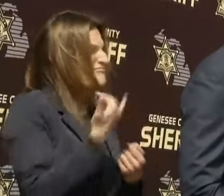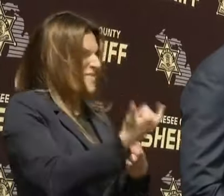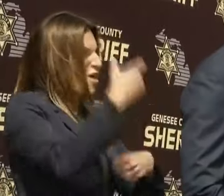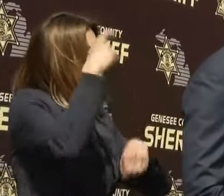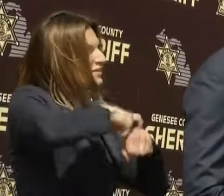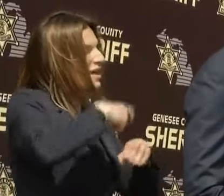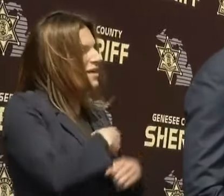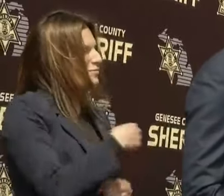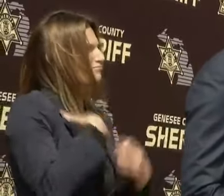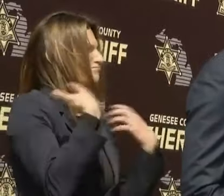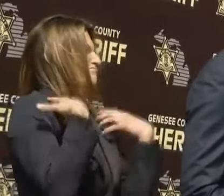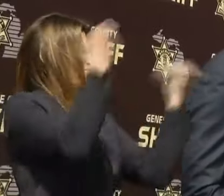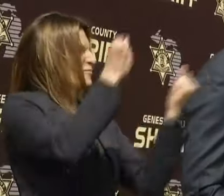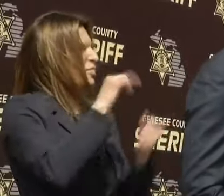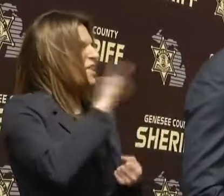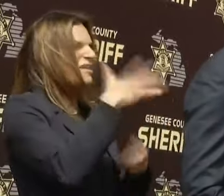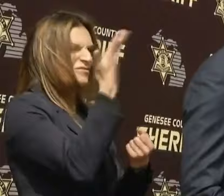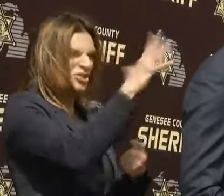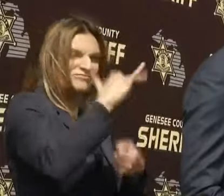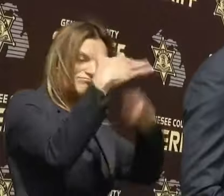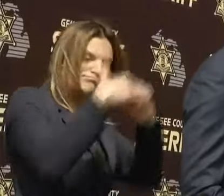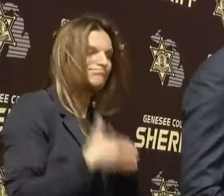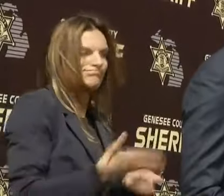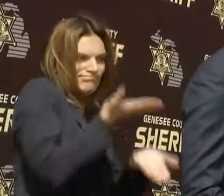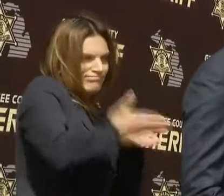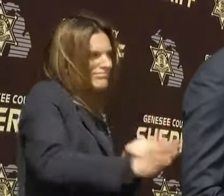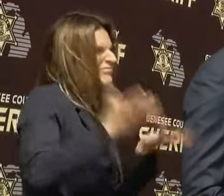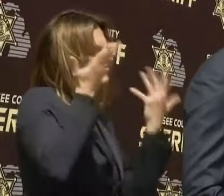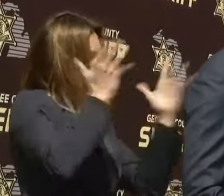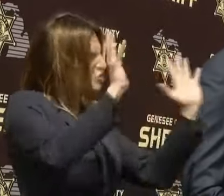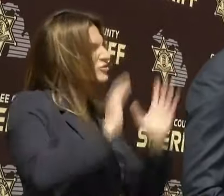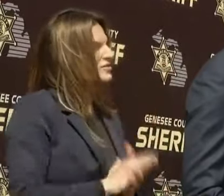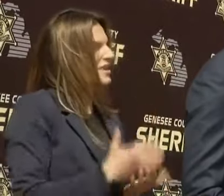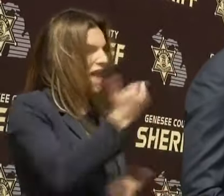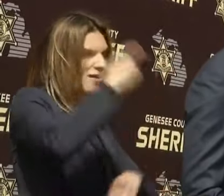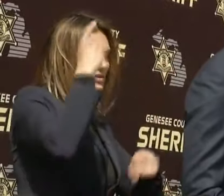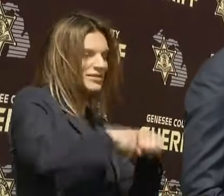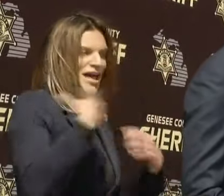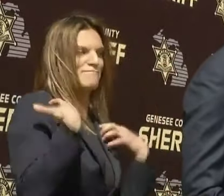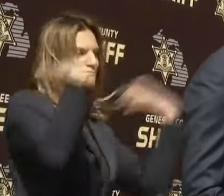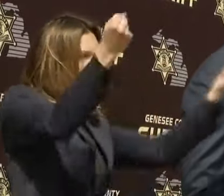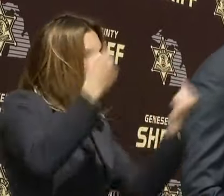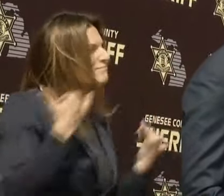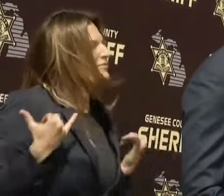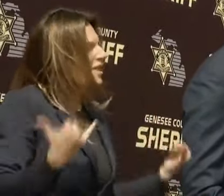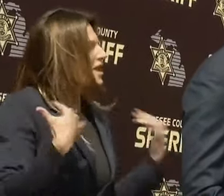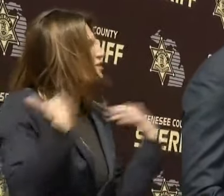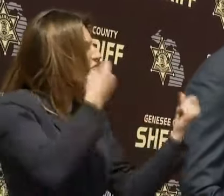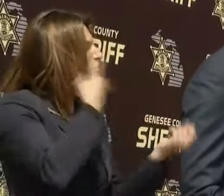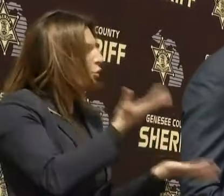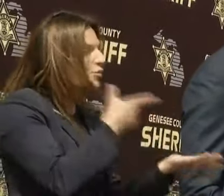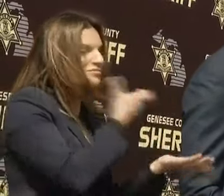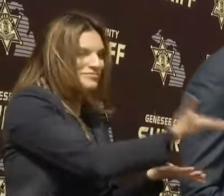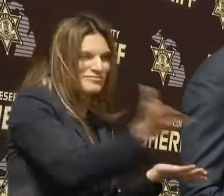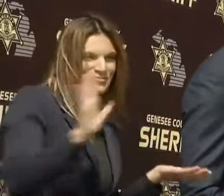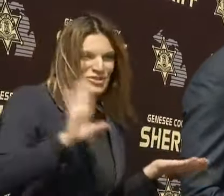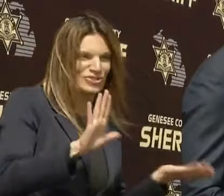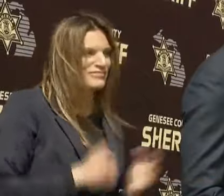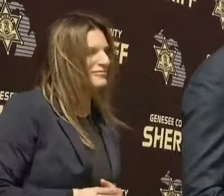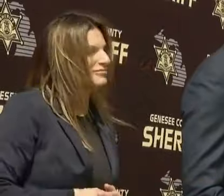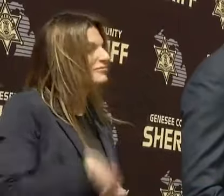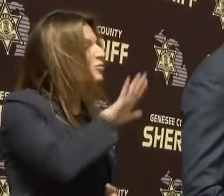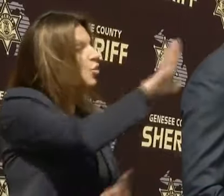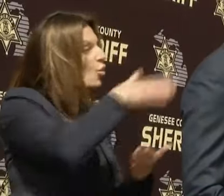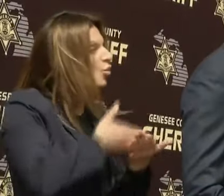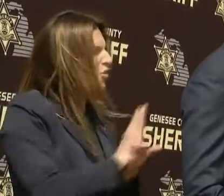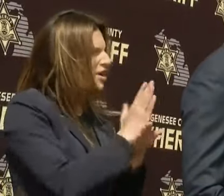generation that ends that reality in Michigan. We will continue to stand tall for Michiganders who are standing up for